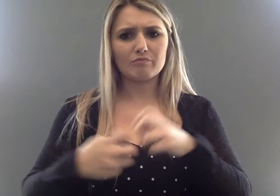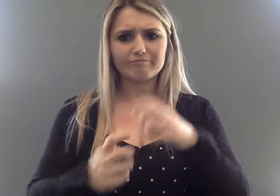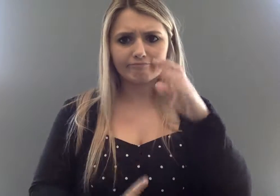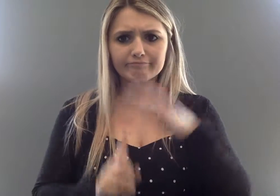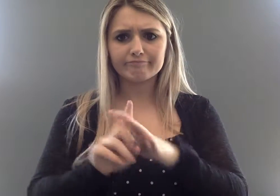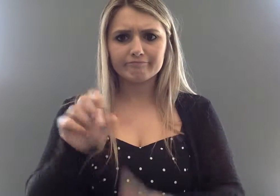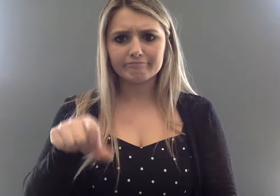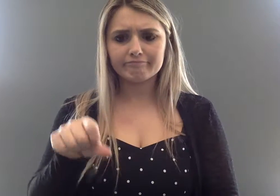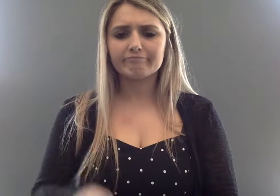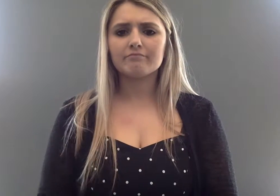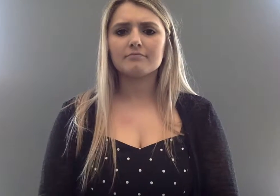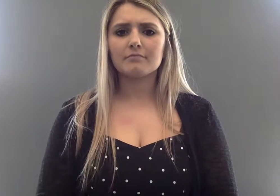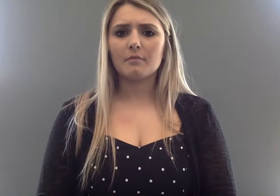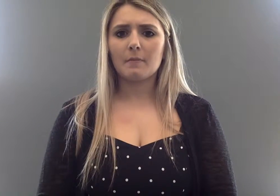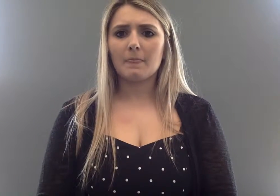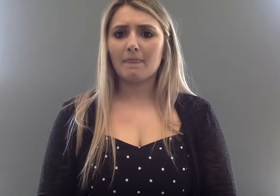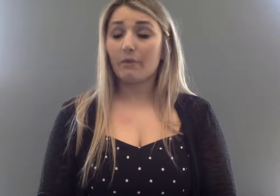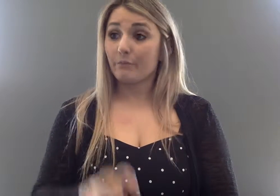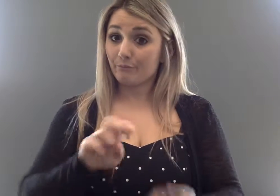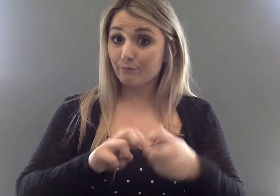All right, what about Washington? Lacey?